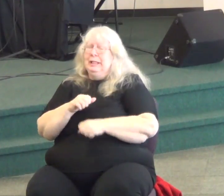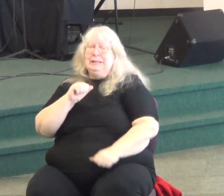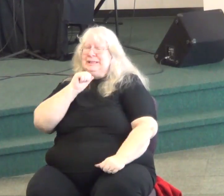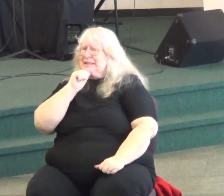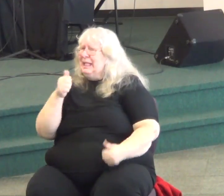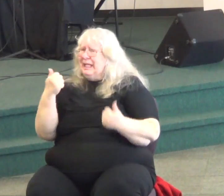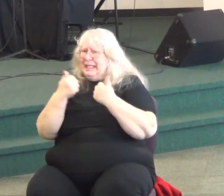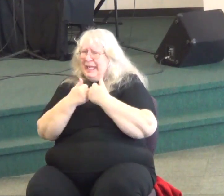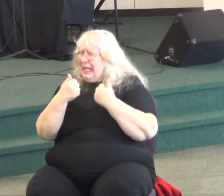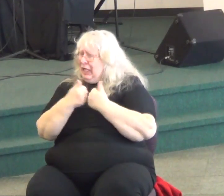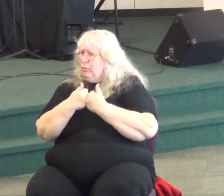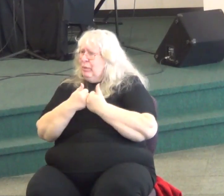deal.